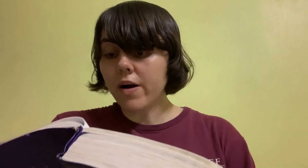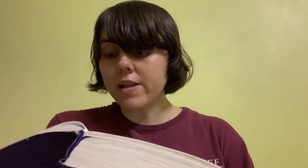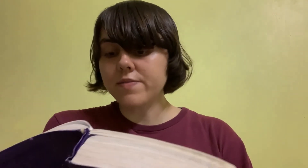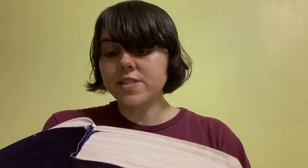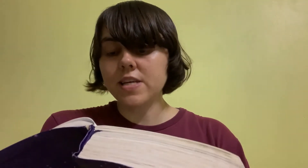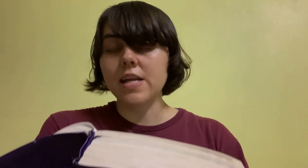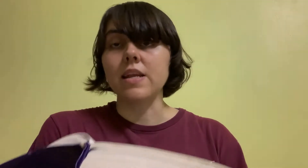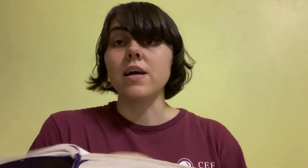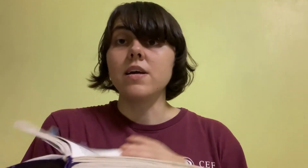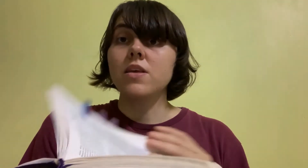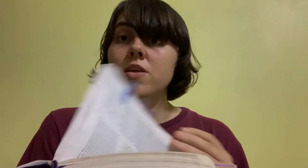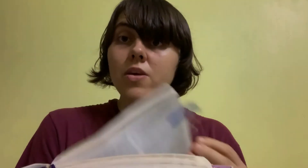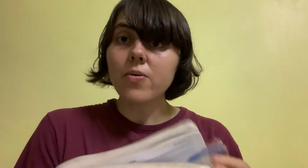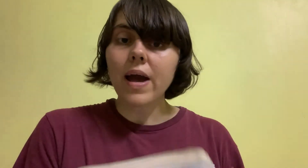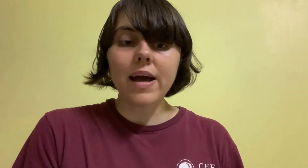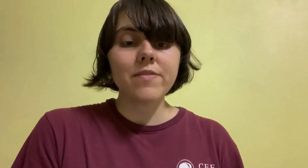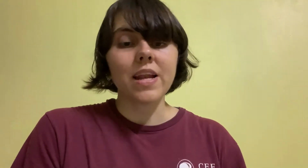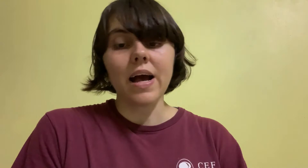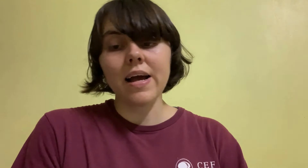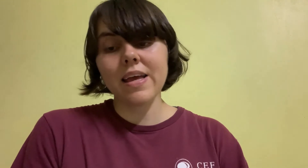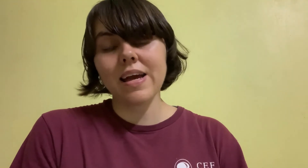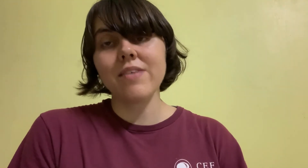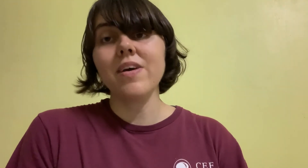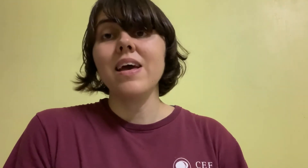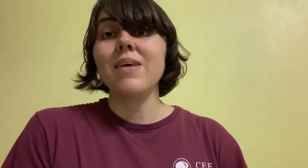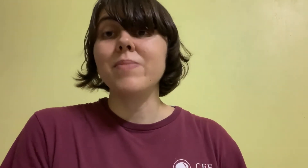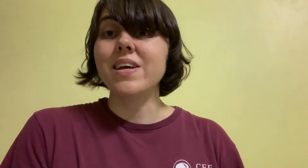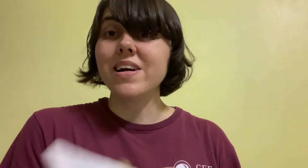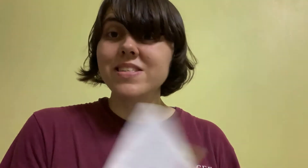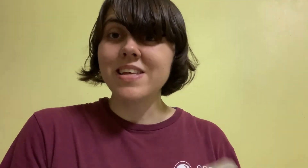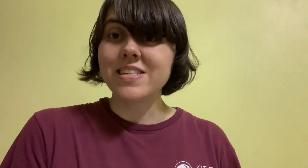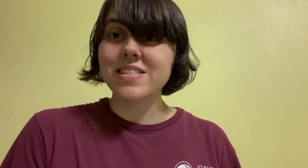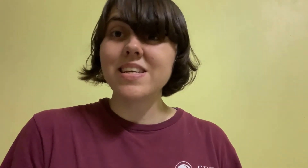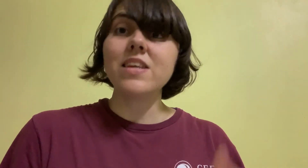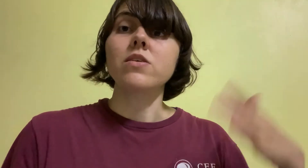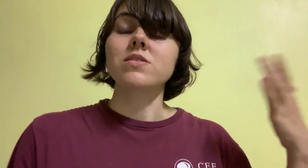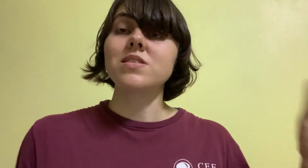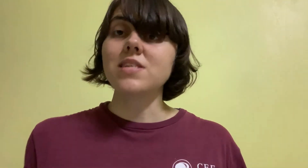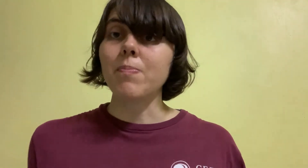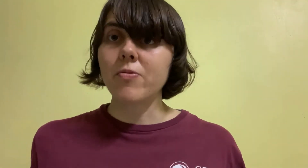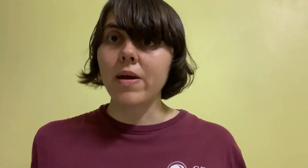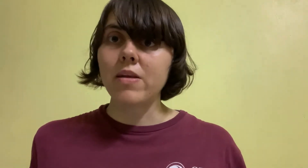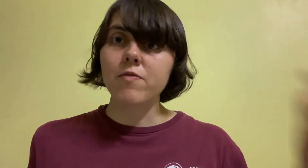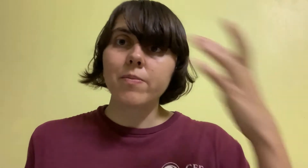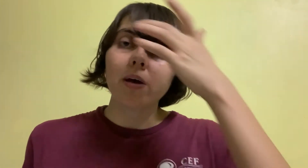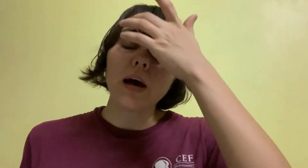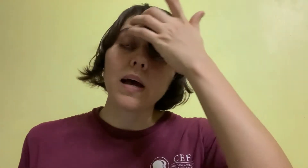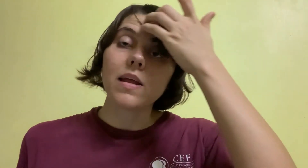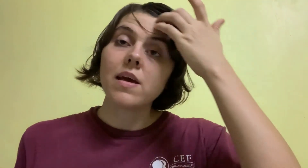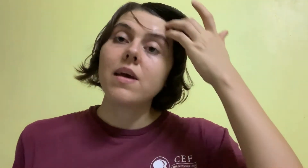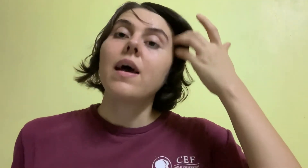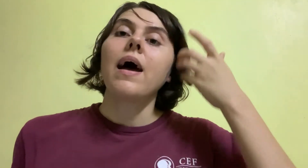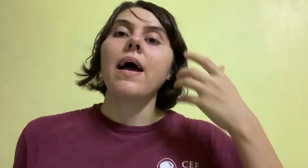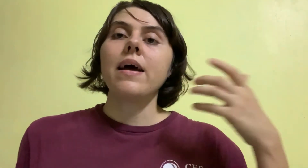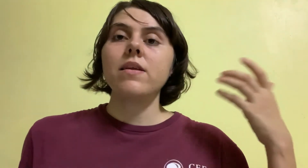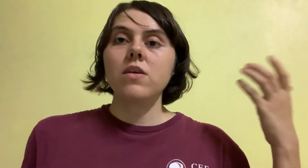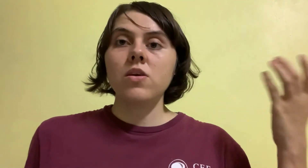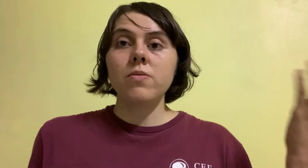have sinned. You have and I have, and because of that sin, you're separated from God. And you have